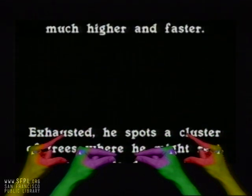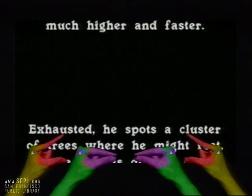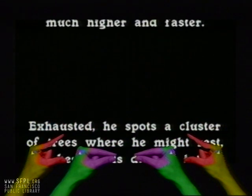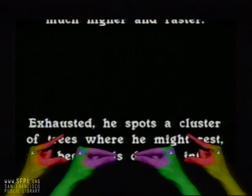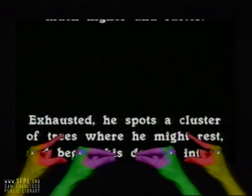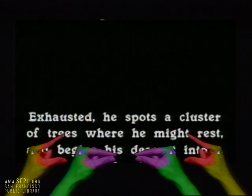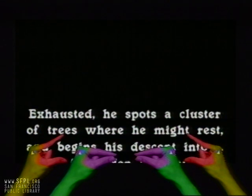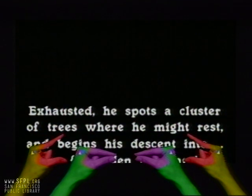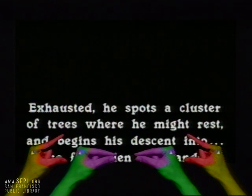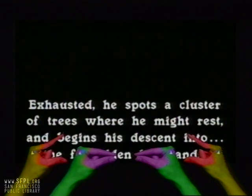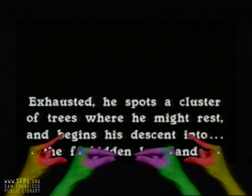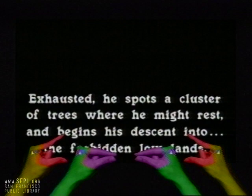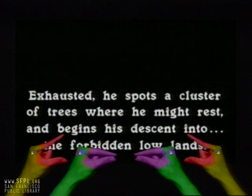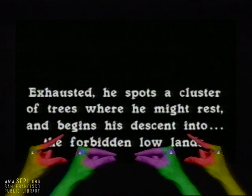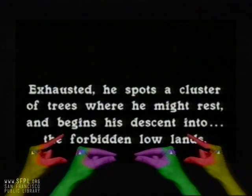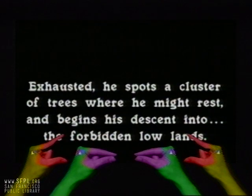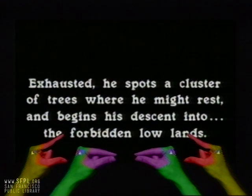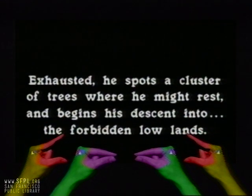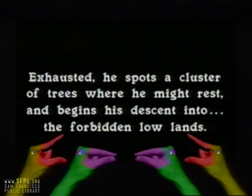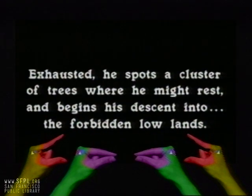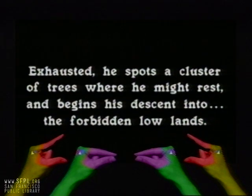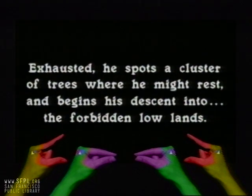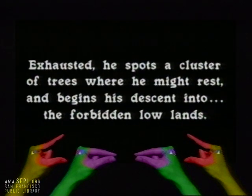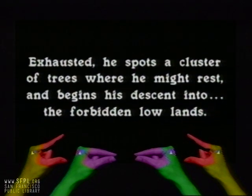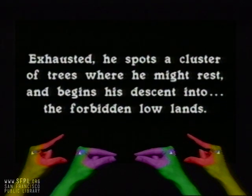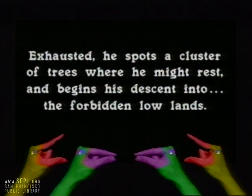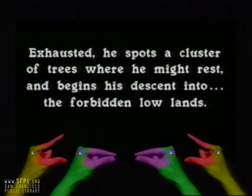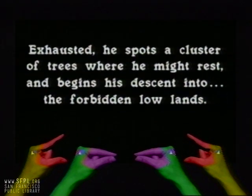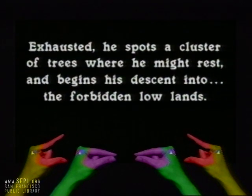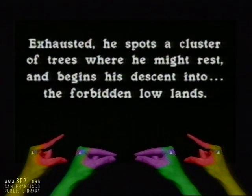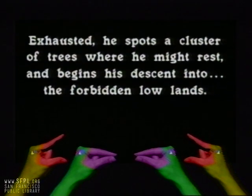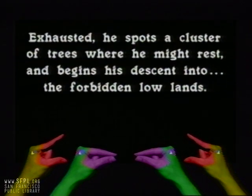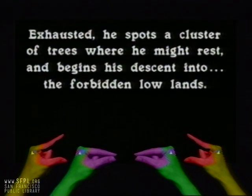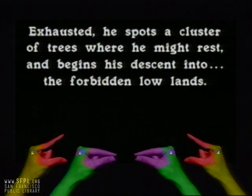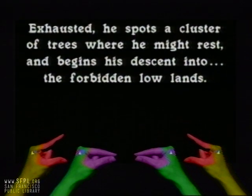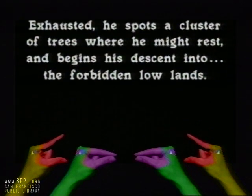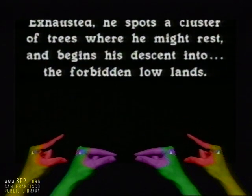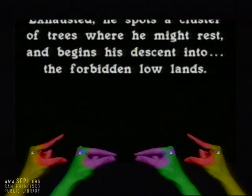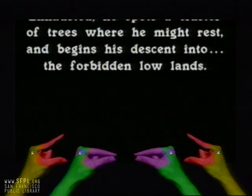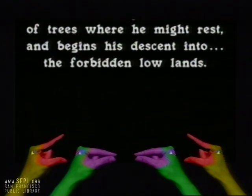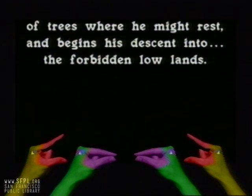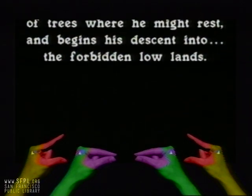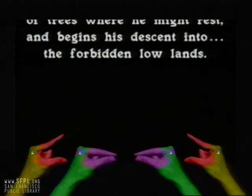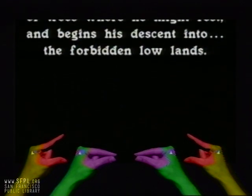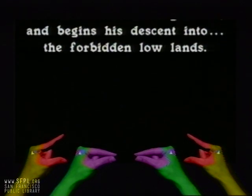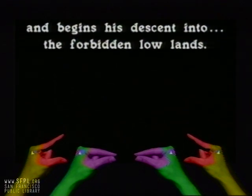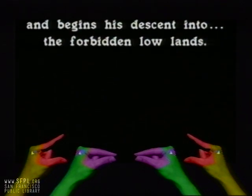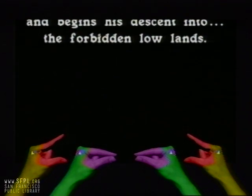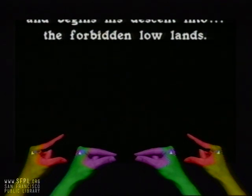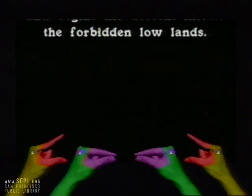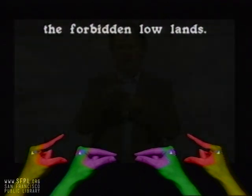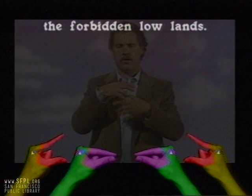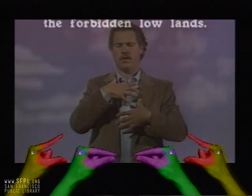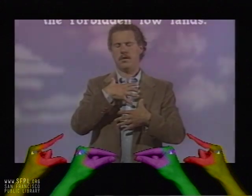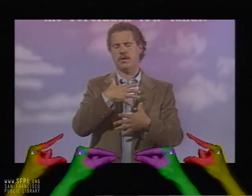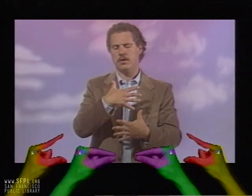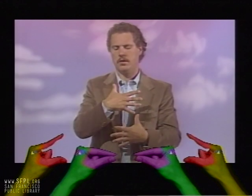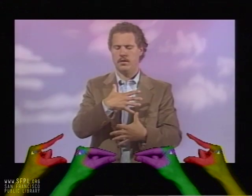cluster of trees where he might rest and begins his descent into the forbidden lowlands. What's that sound?